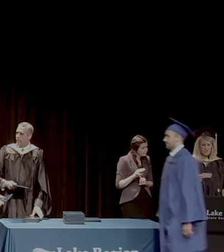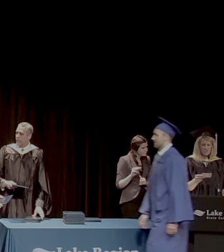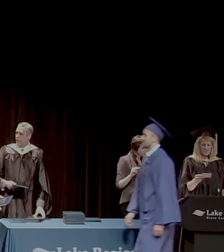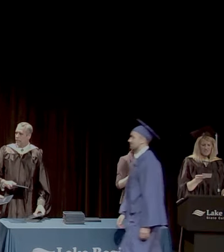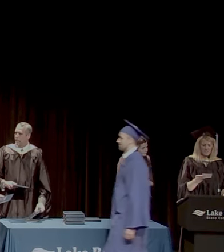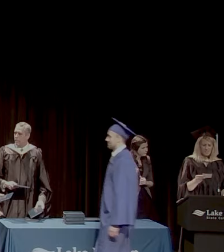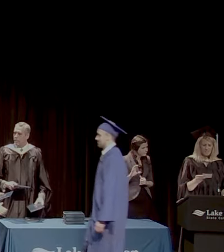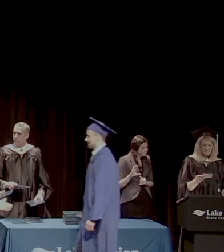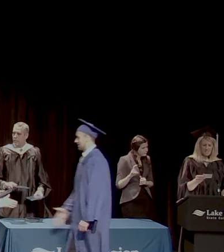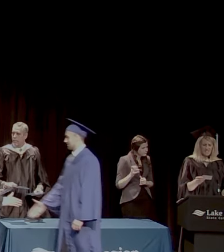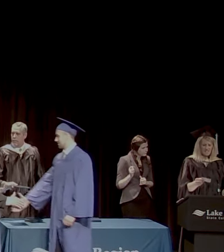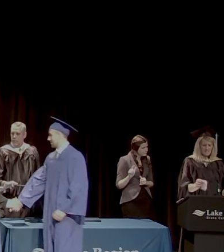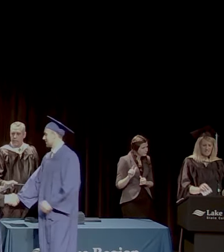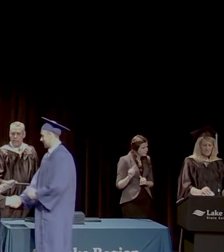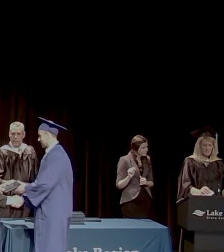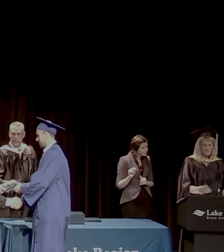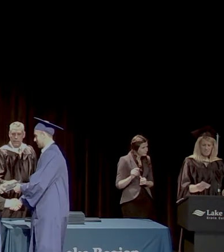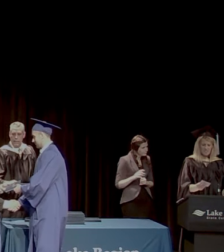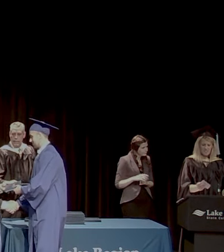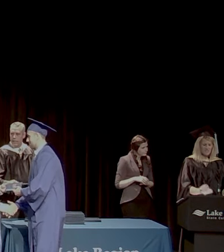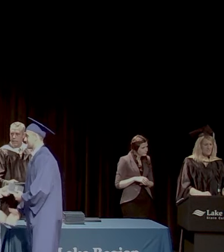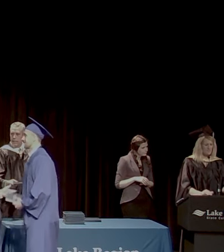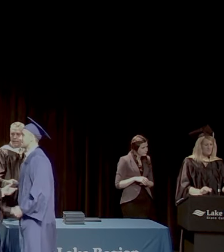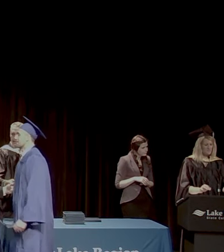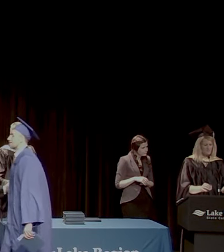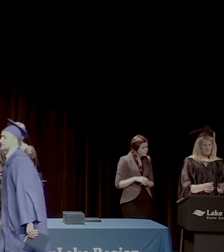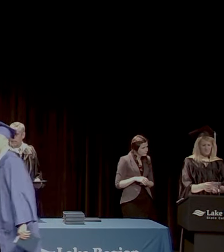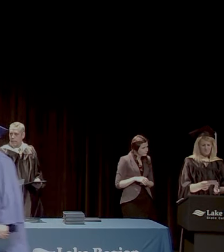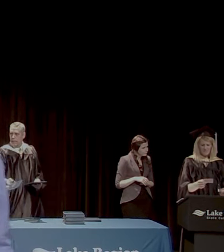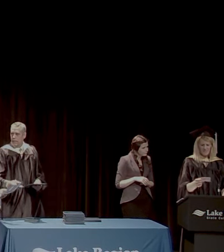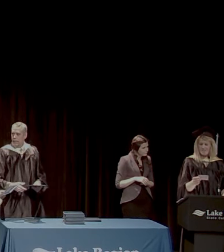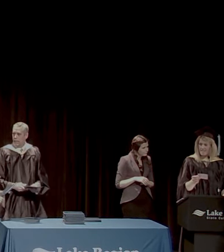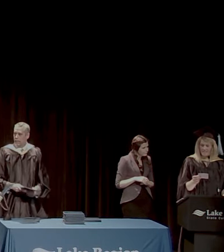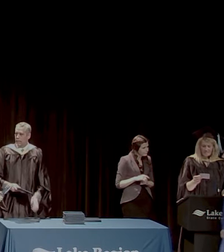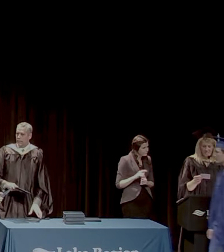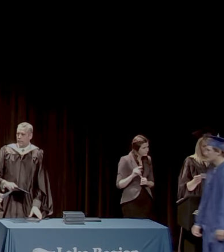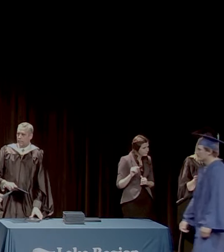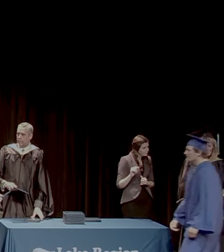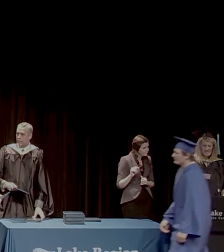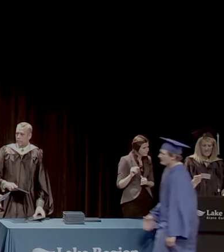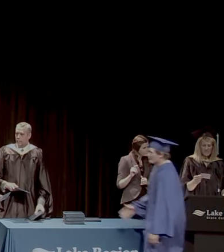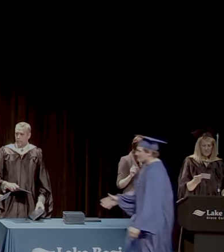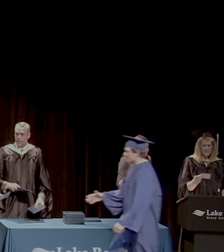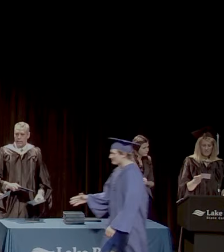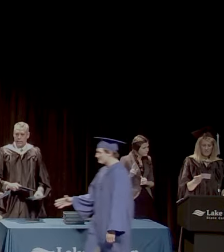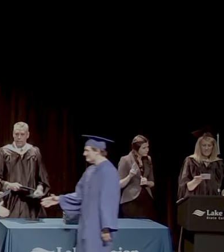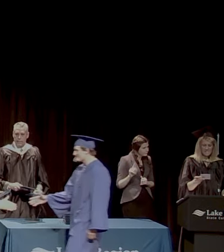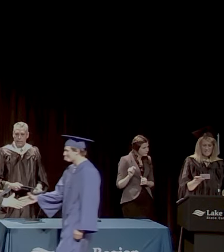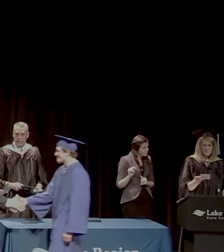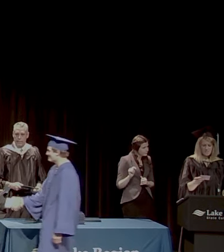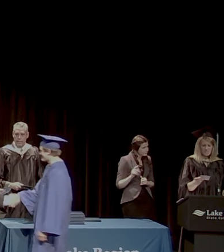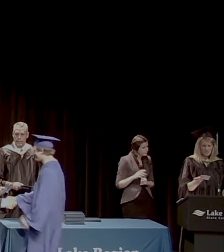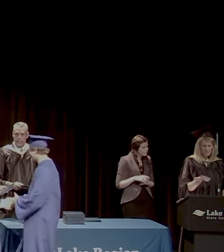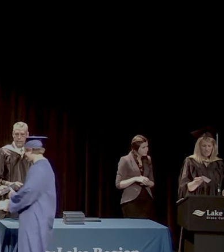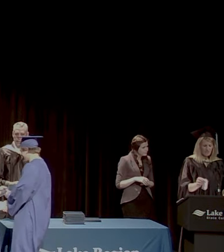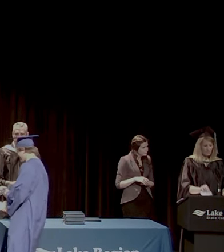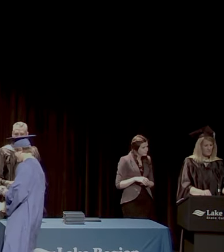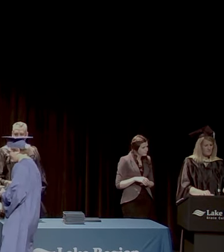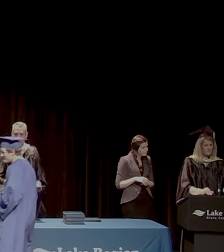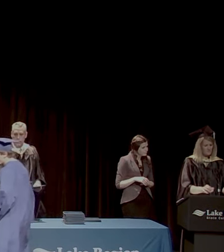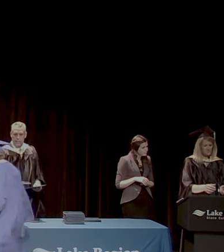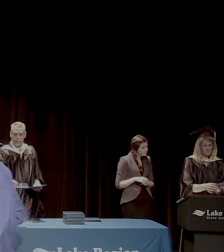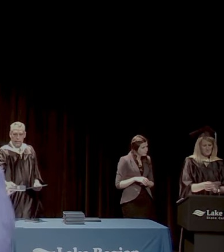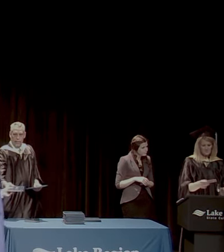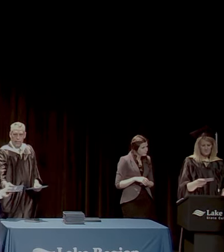Michael Trush, Associate in Applied Science, Associate Degree Nurse. Taylor Thompson, Associate in Applied Science, Precision